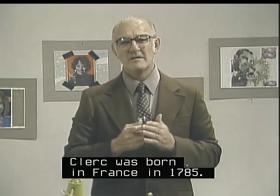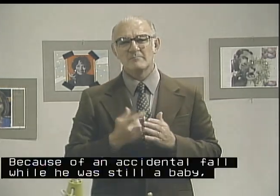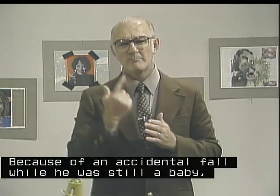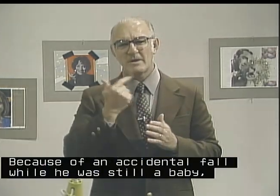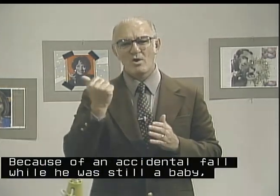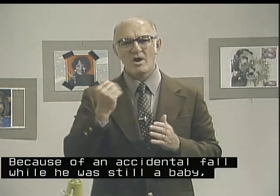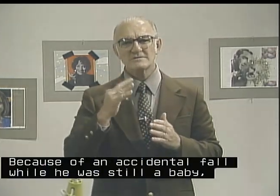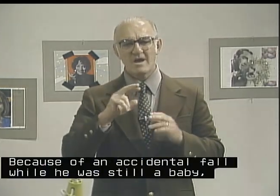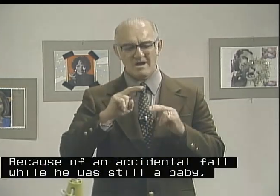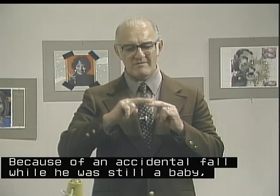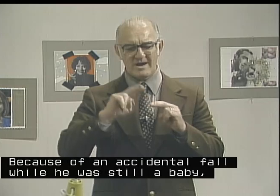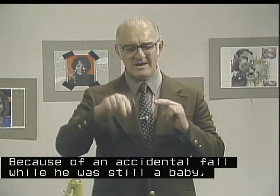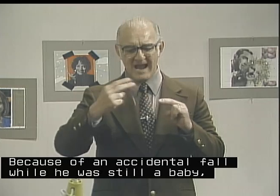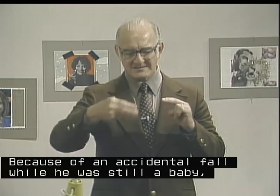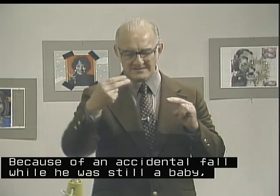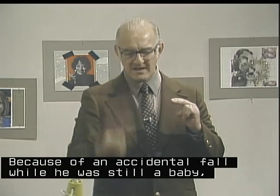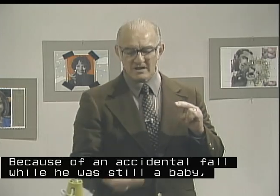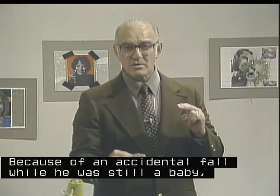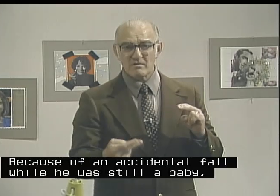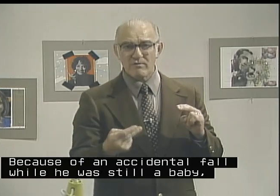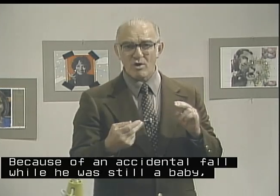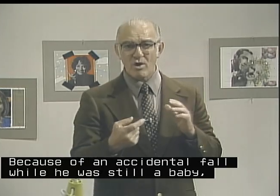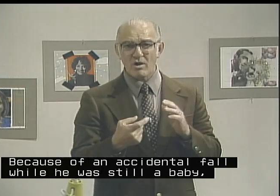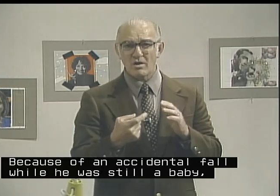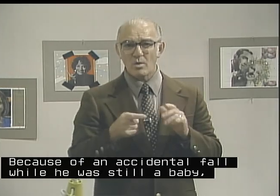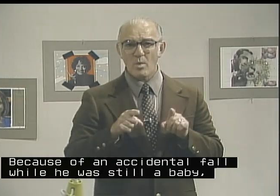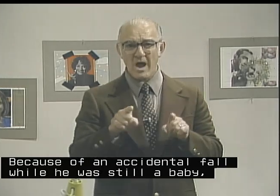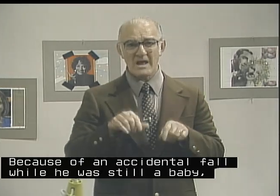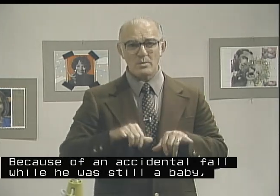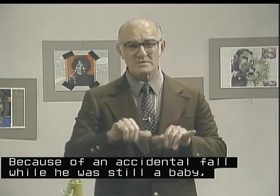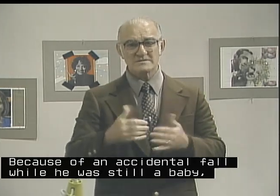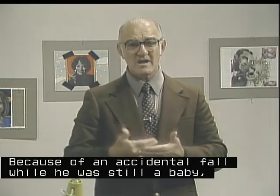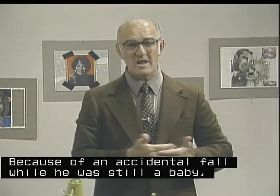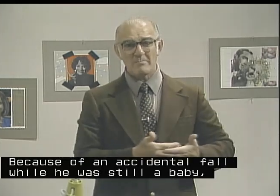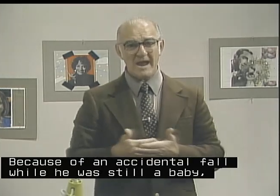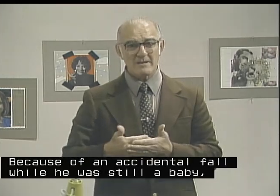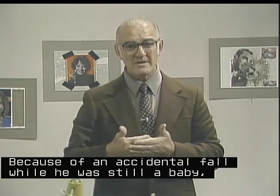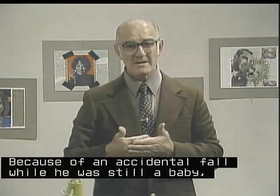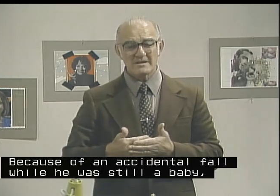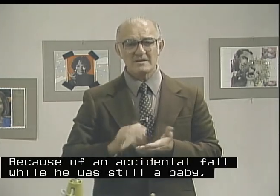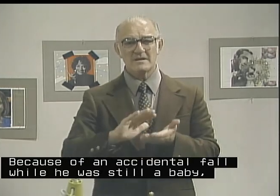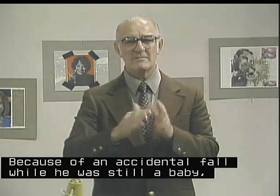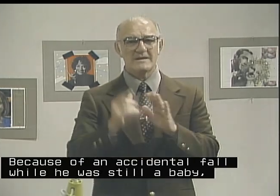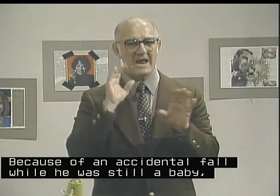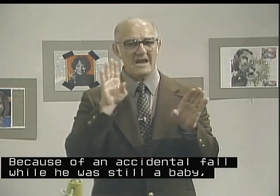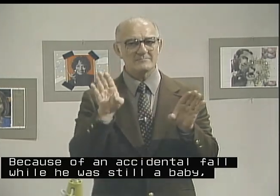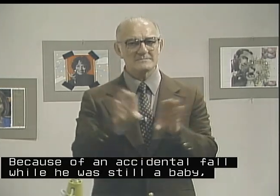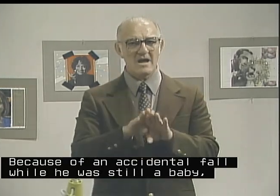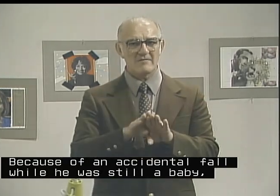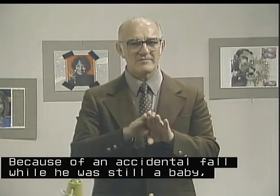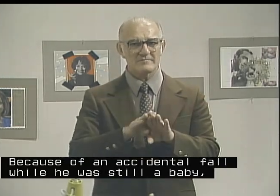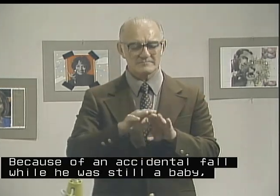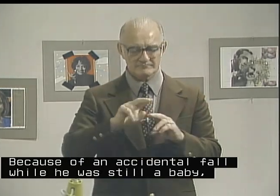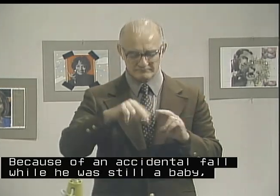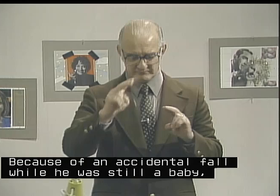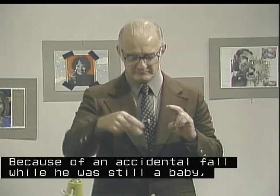1785. Because of an accidental fall while he was still a baby, he became deaf.